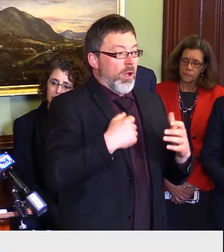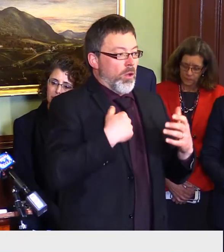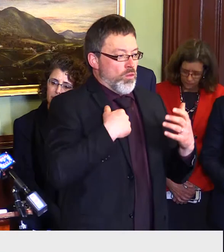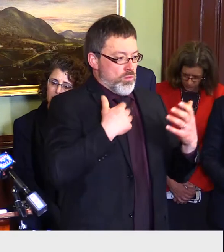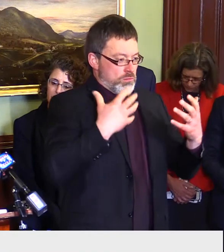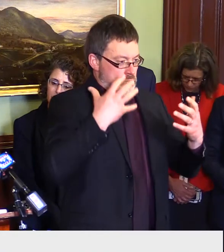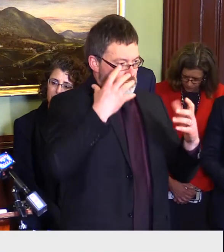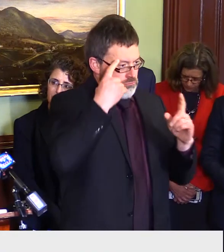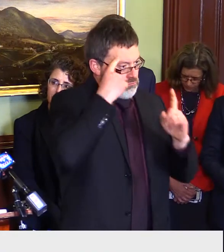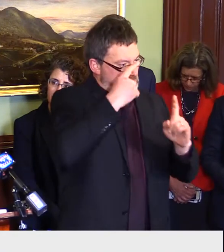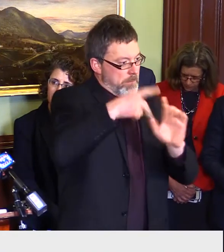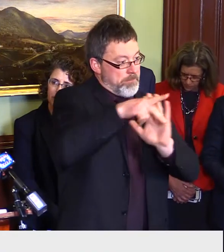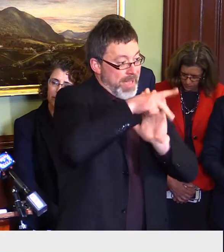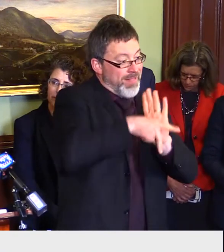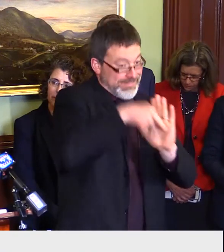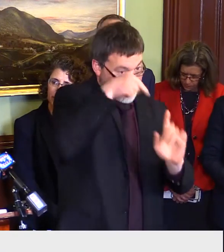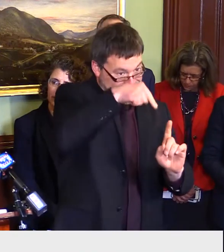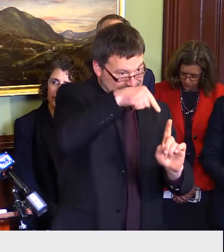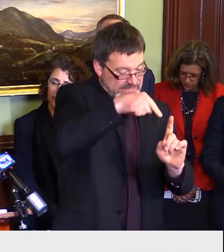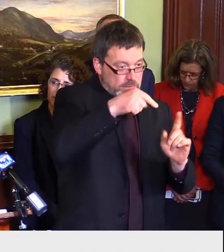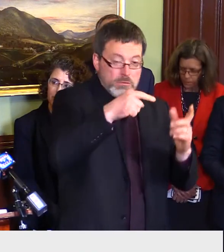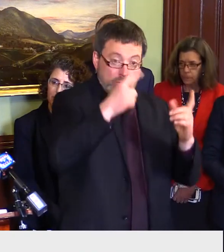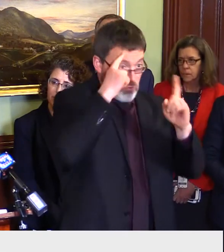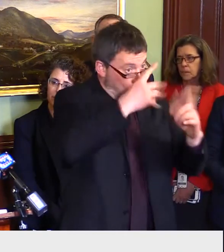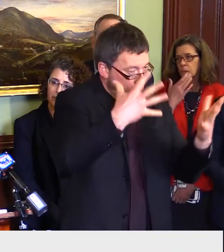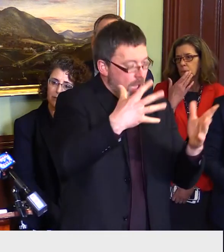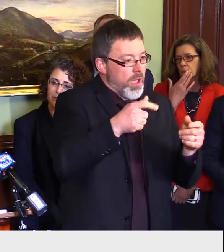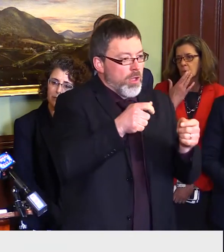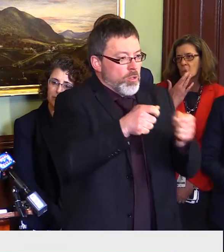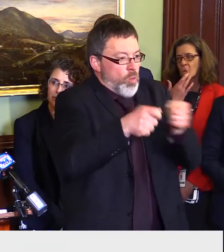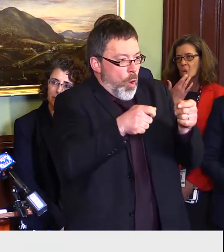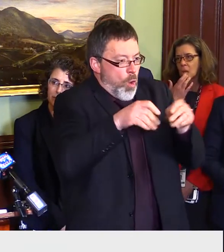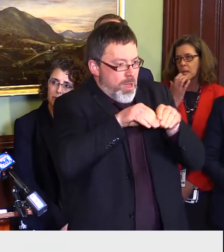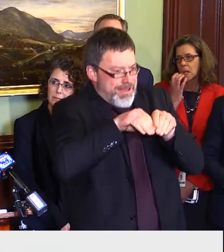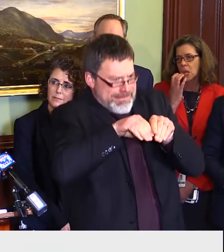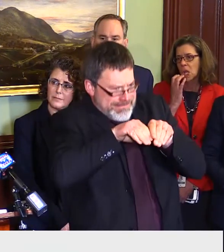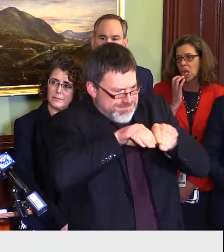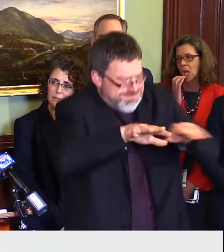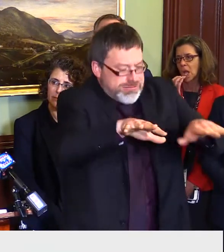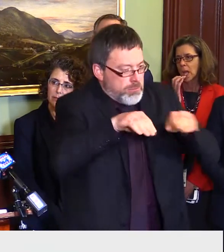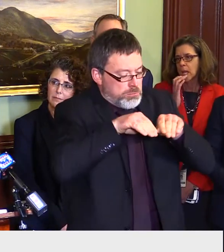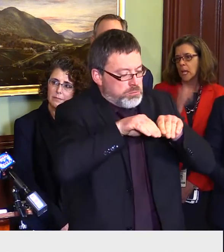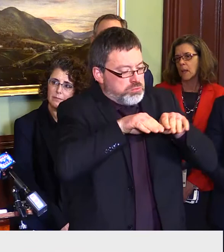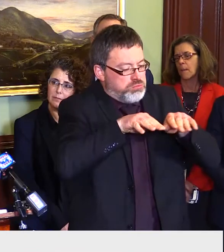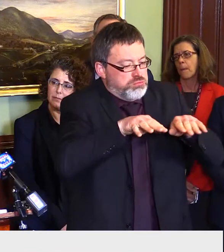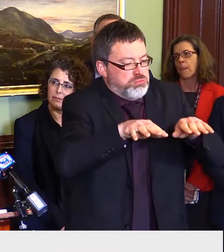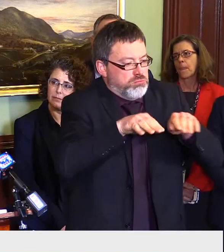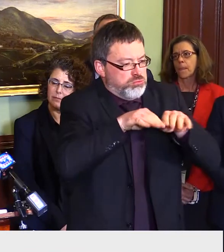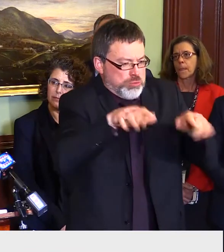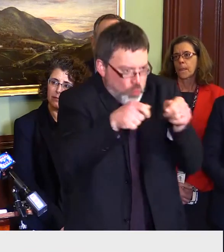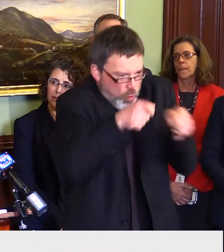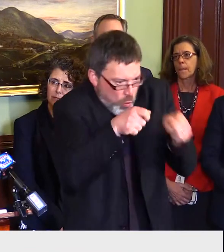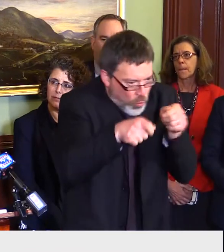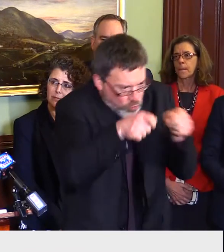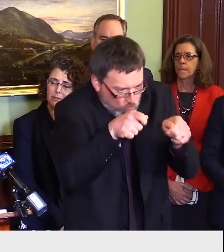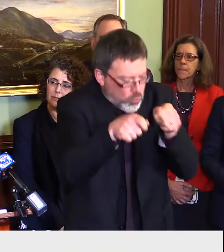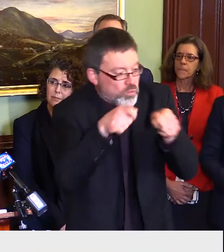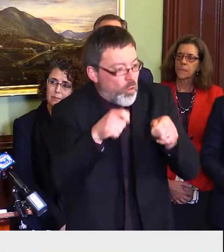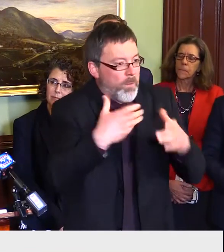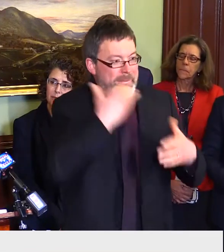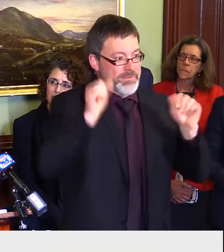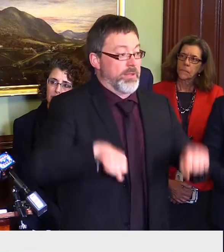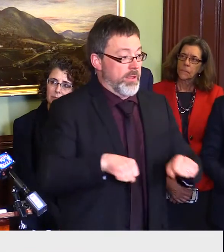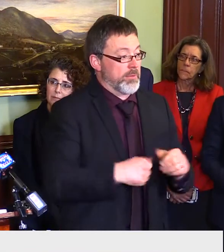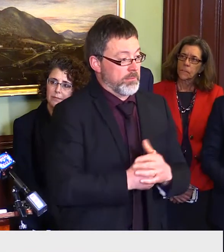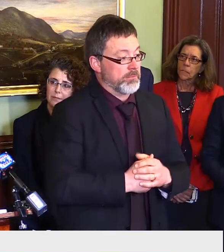to the public, maintain the health and safety of Vermonters, and to limit the strain on our healthcare system, and to